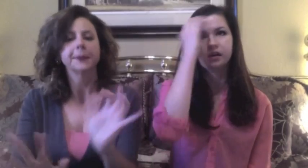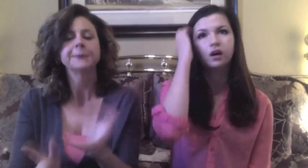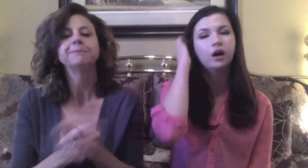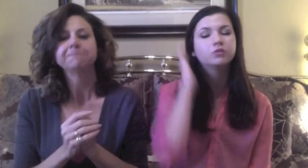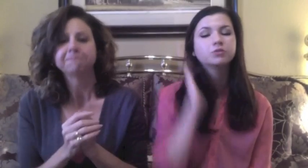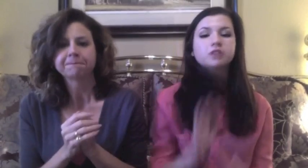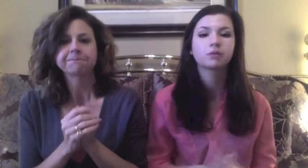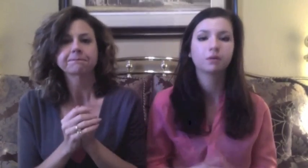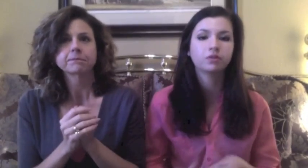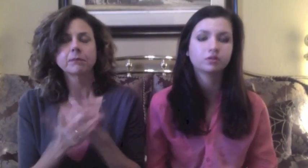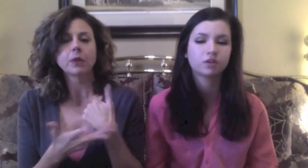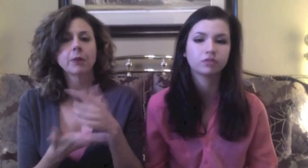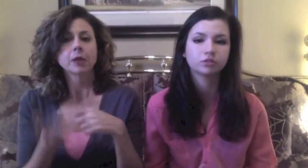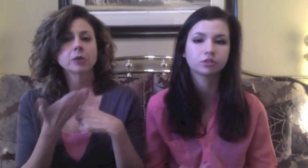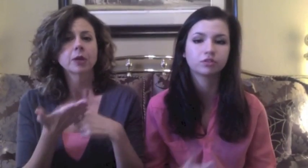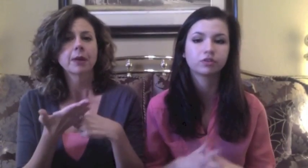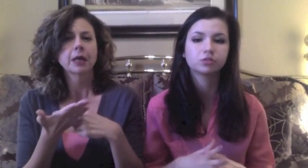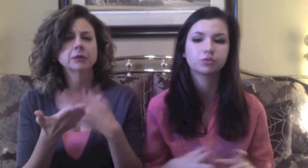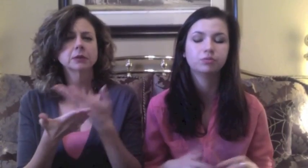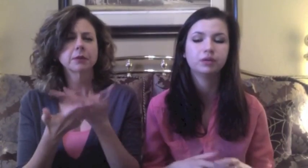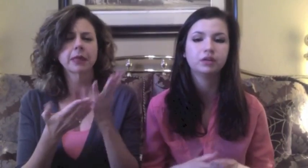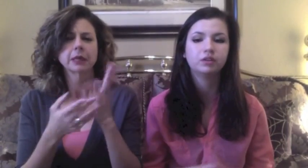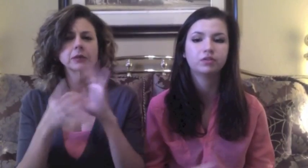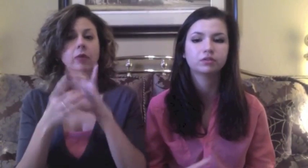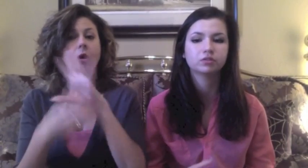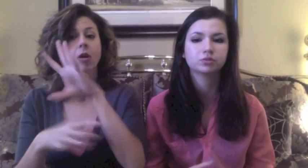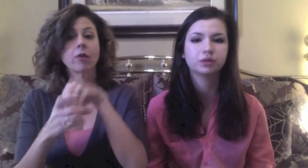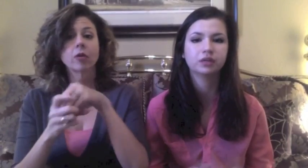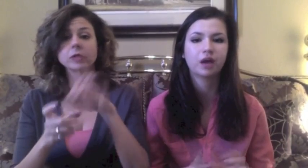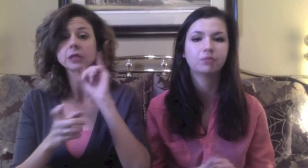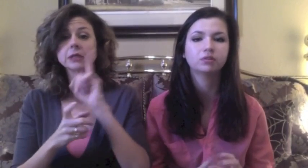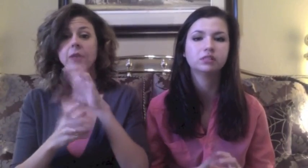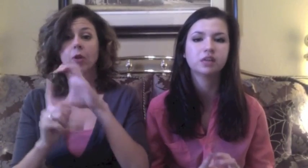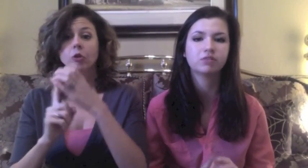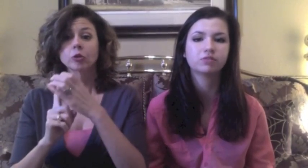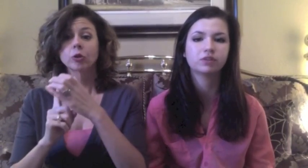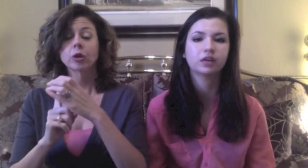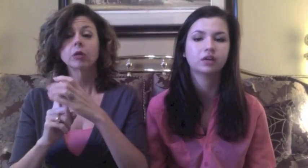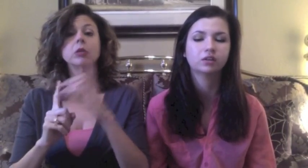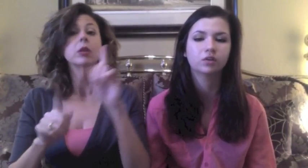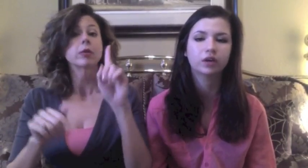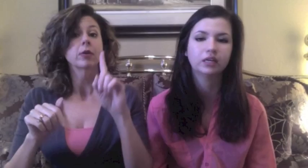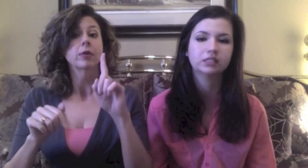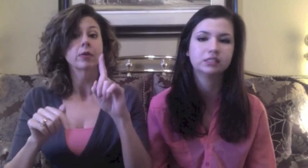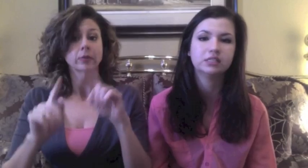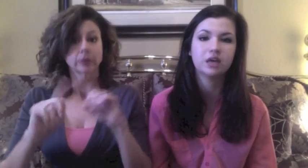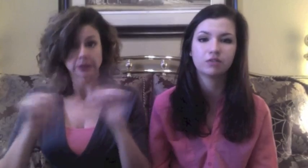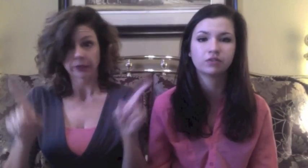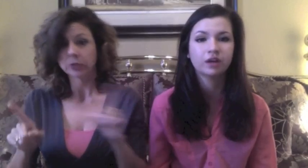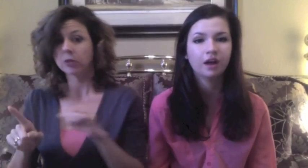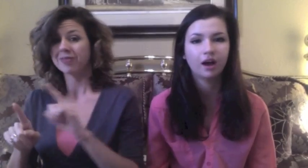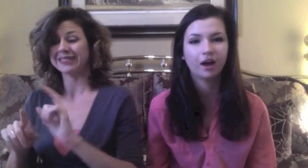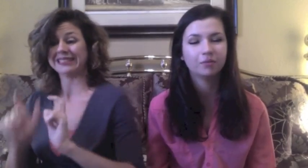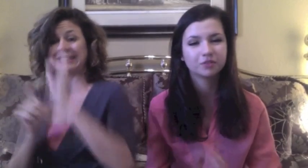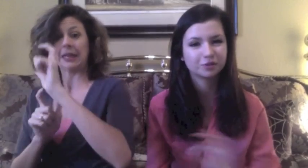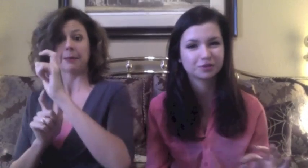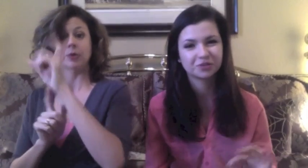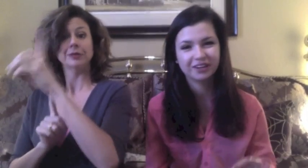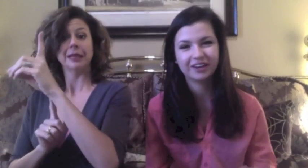let's see. So we're going to talk about a couple things deaf culture. The first one would be the difference between capital D deaf and lowercase d deaf, as